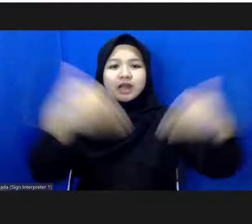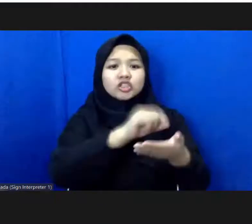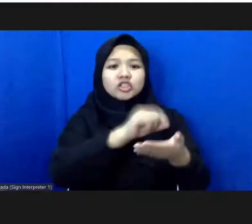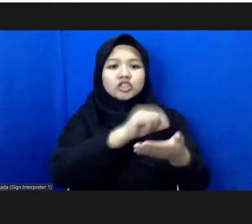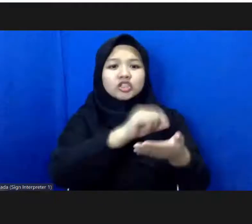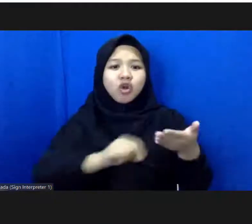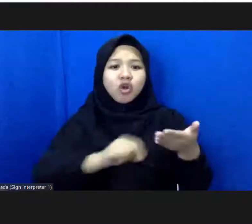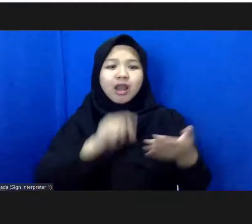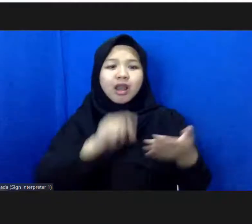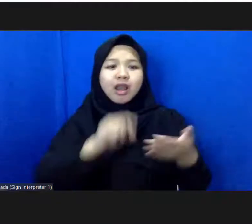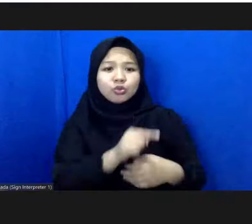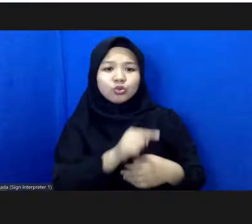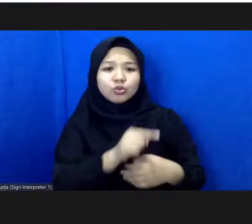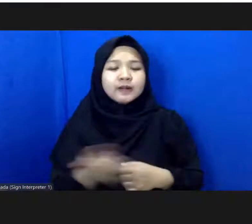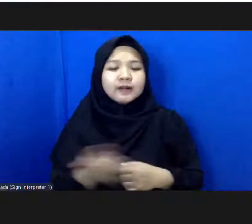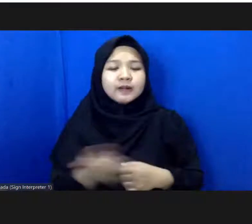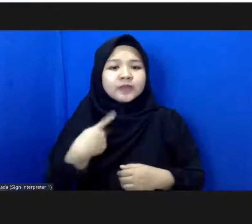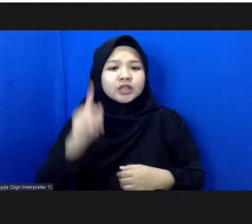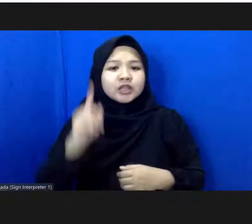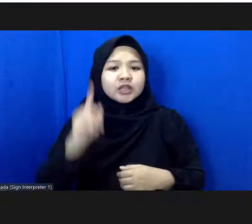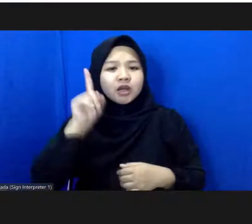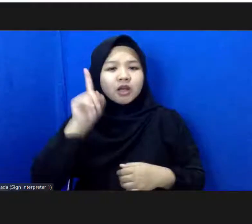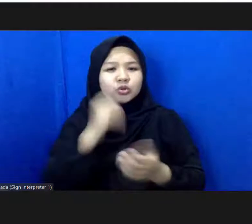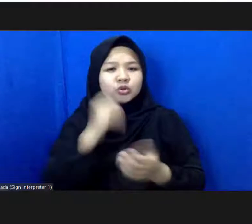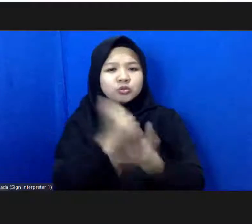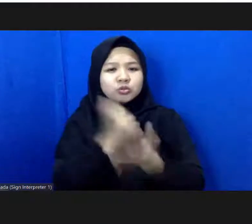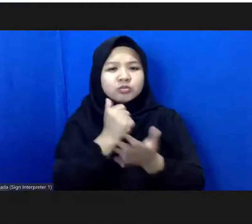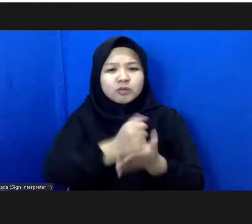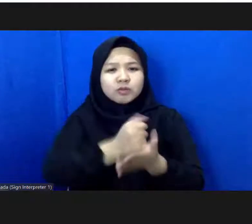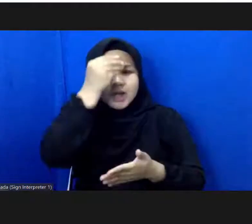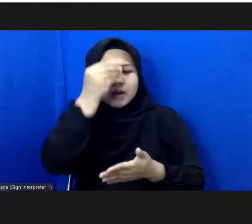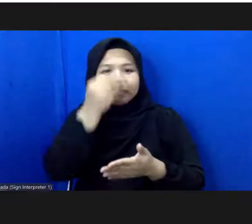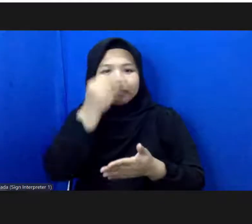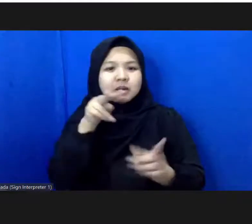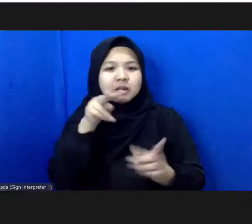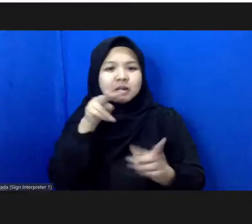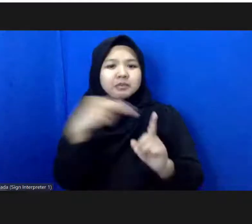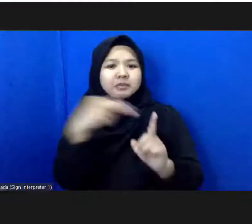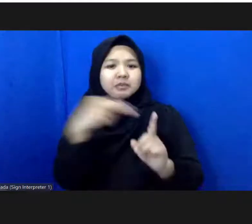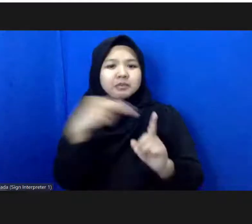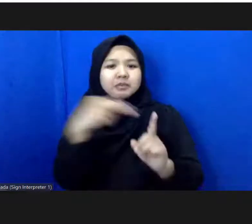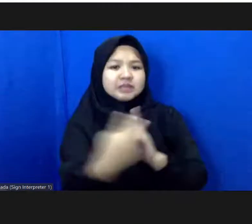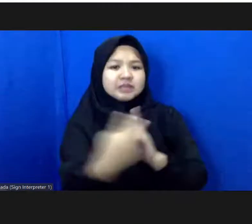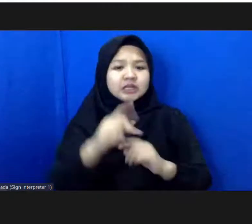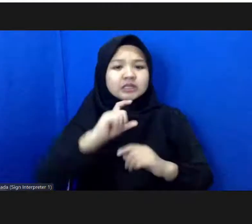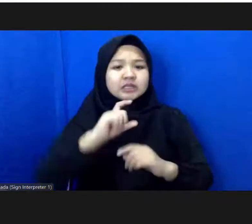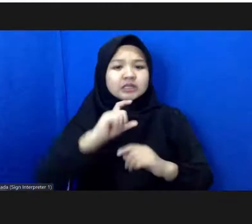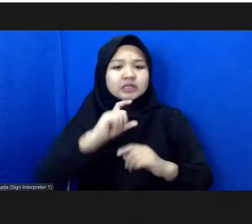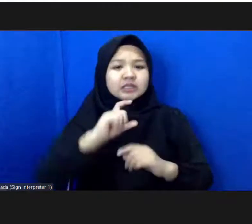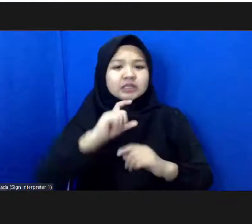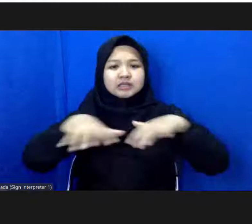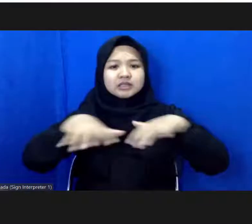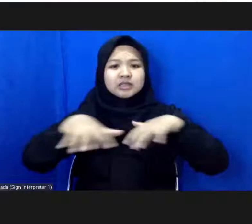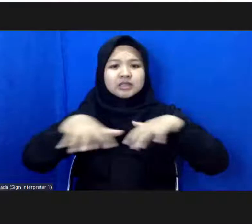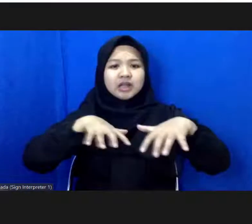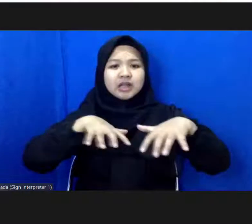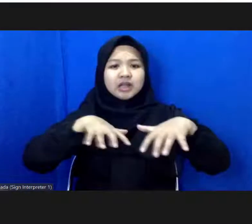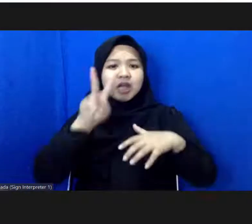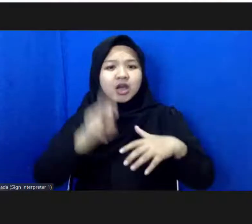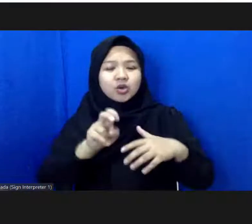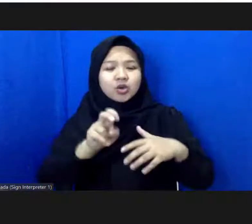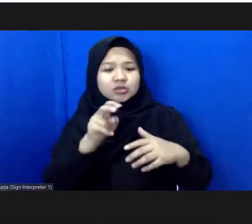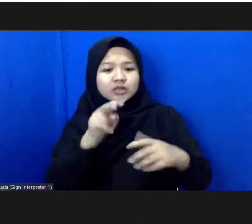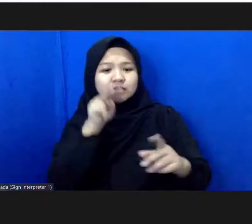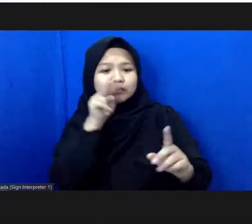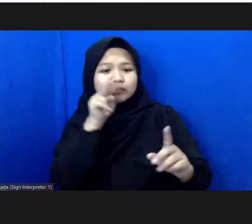think we need to really understand this risk perception, and then our strategy should be according to that risk perception rather